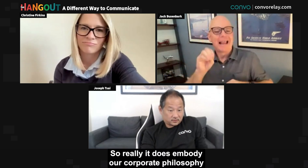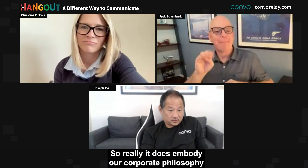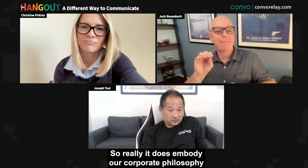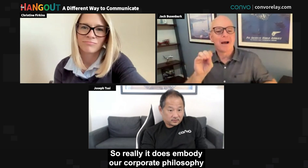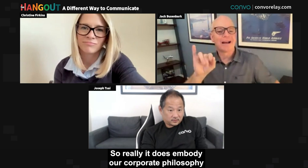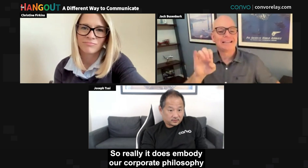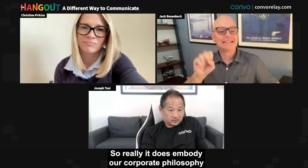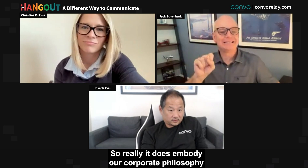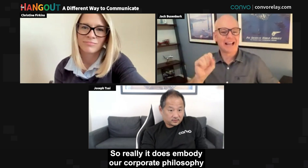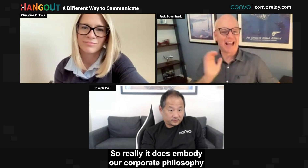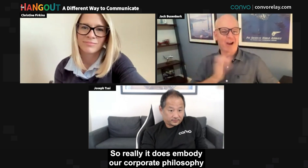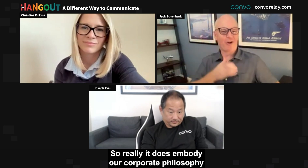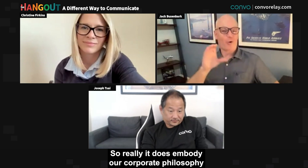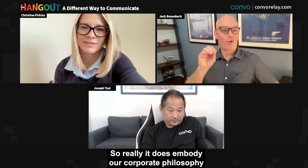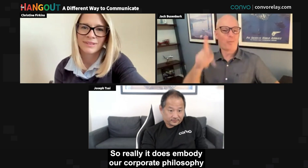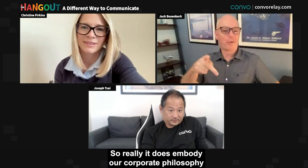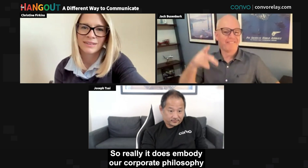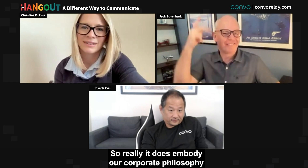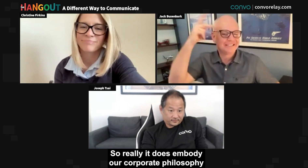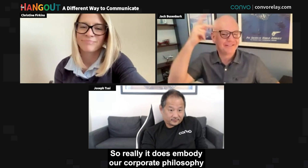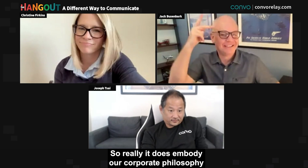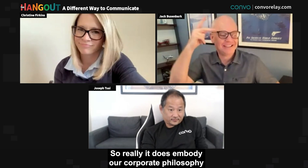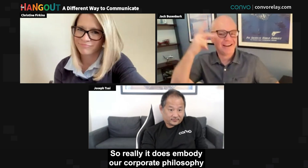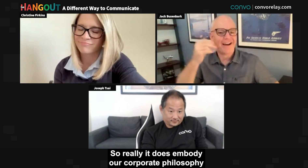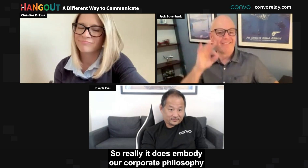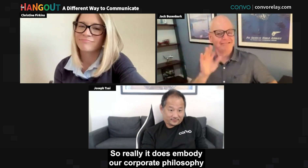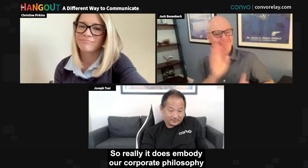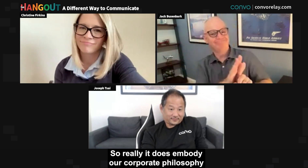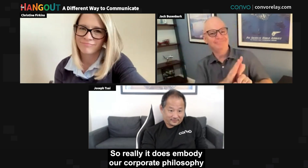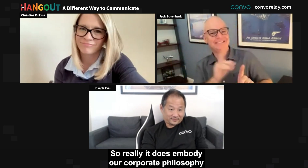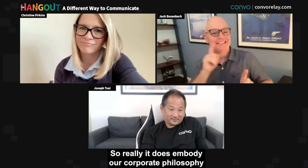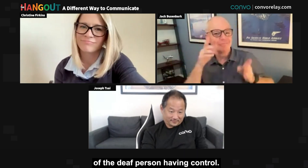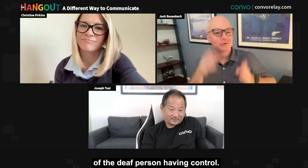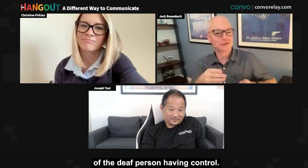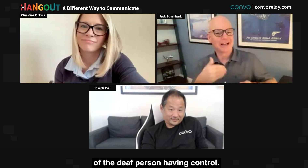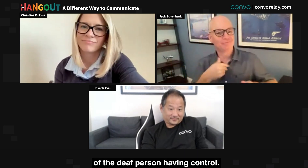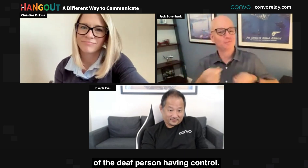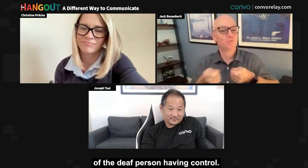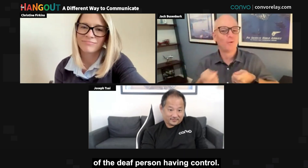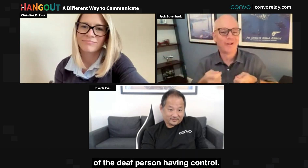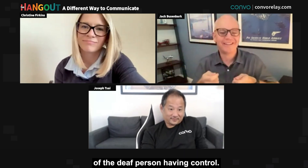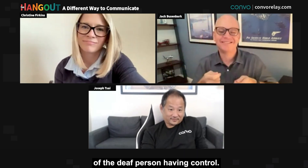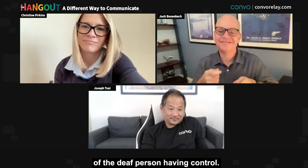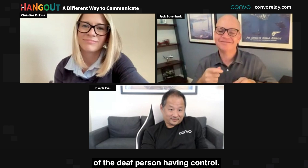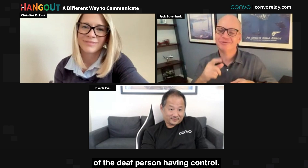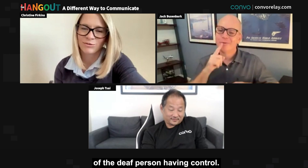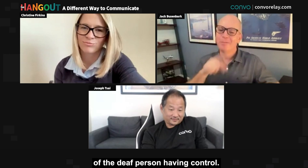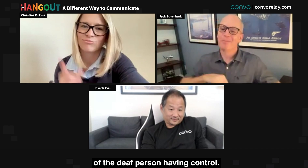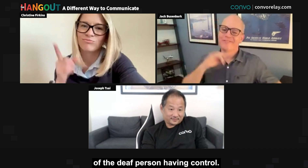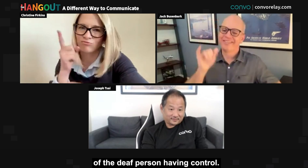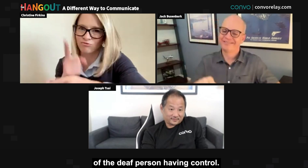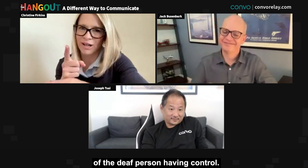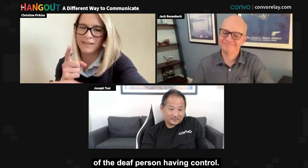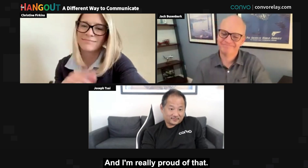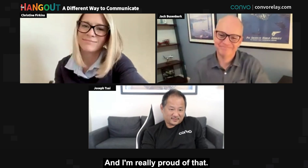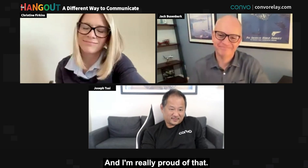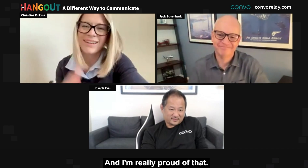So really, and it does embody our corporate philosophy of the deaf person having control, and I'm really proud